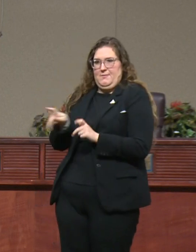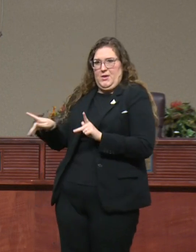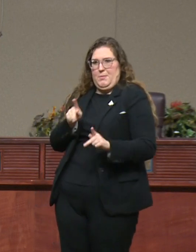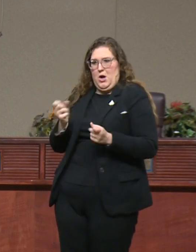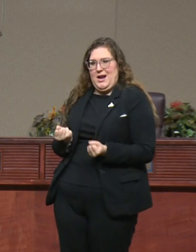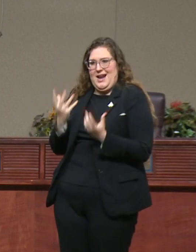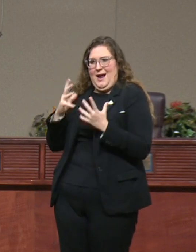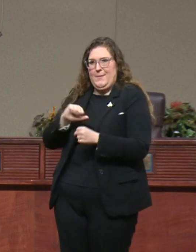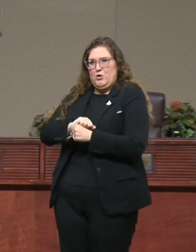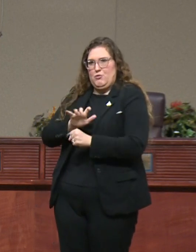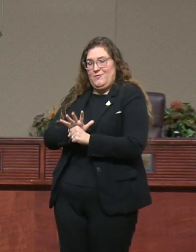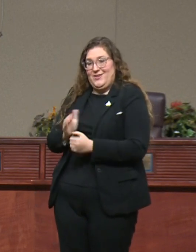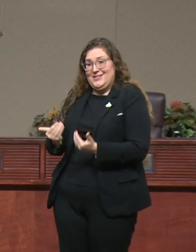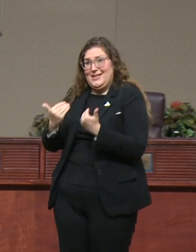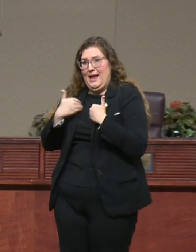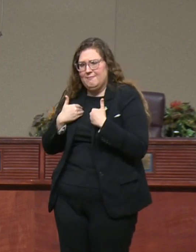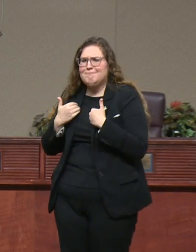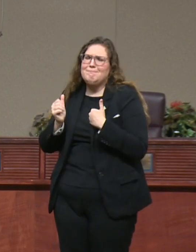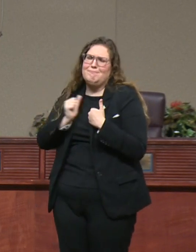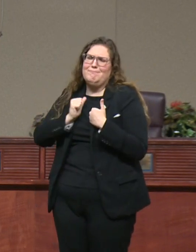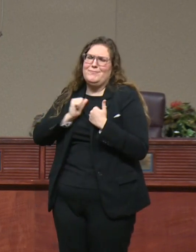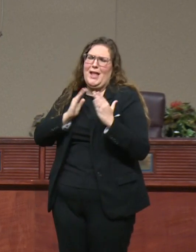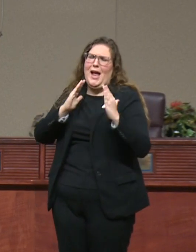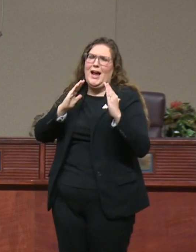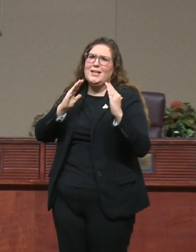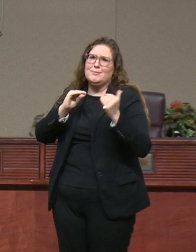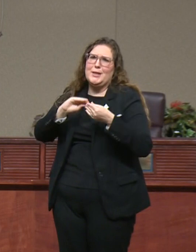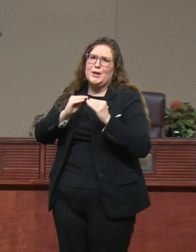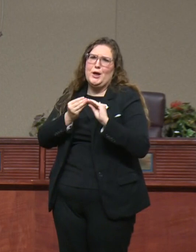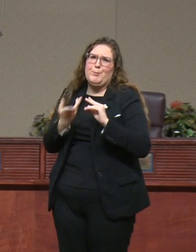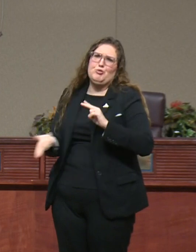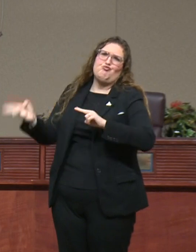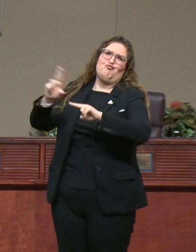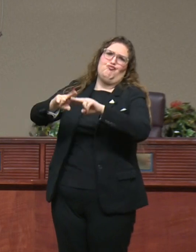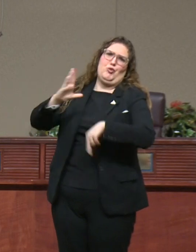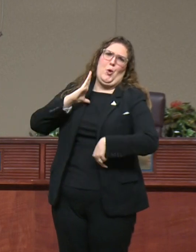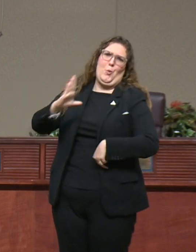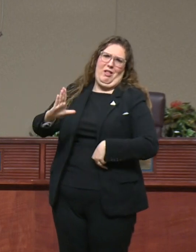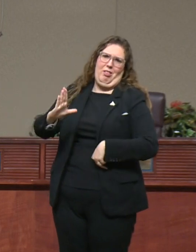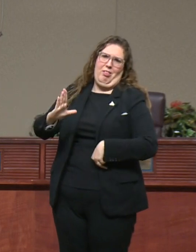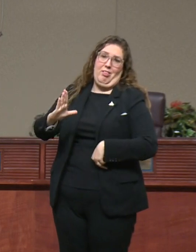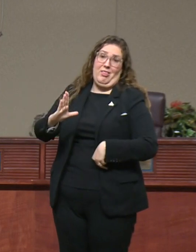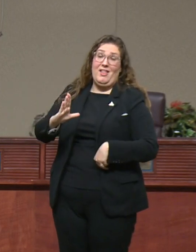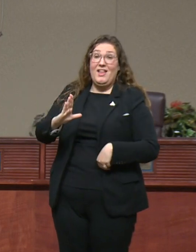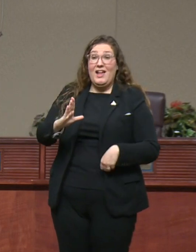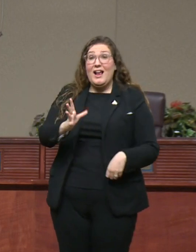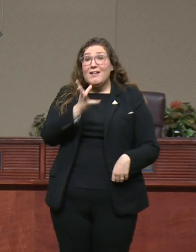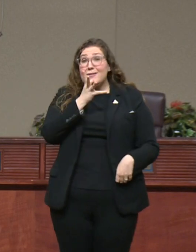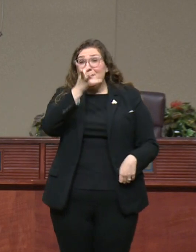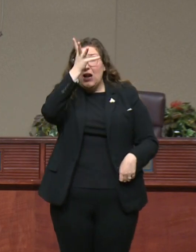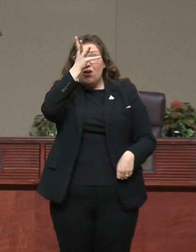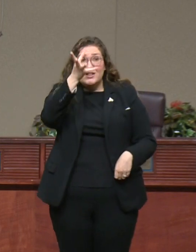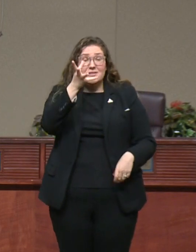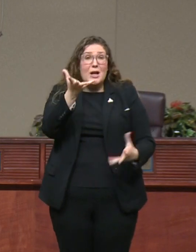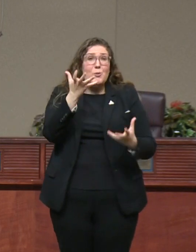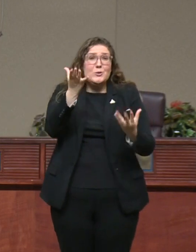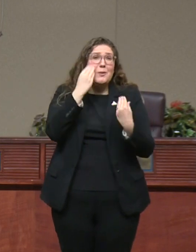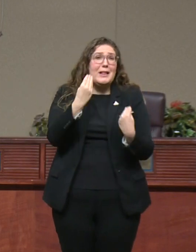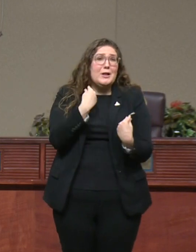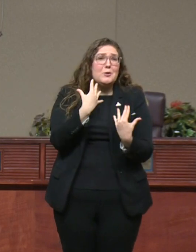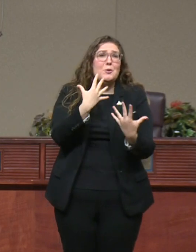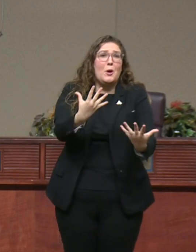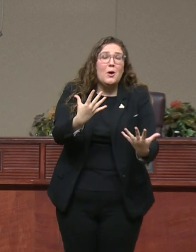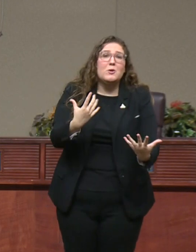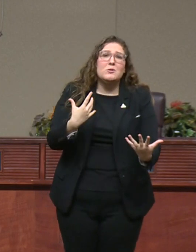number possibly to increase. And the advice to the parents is we have to be forceful with our